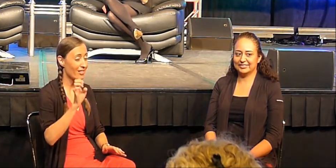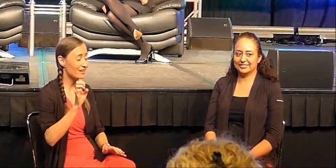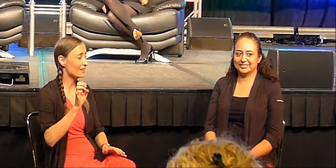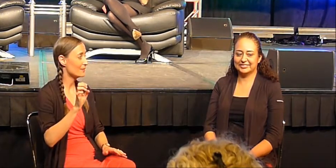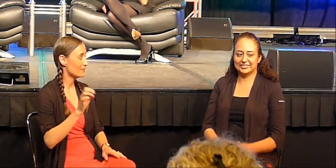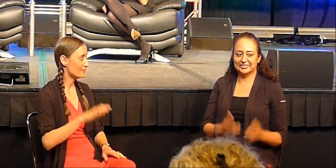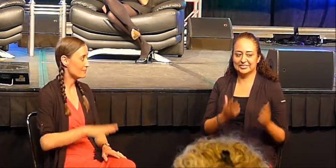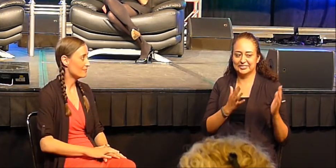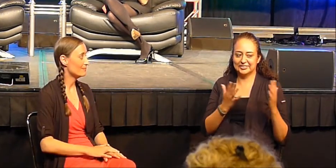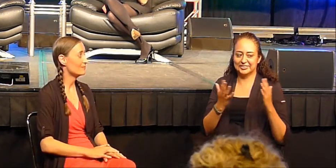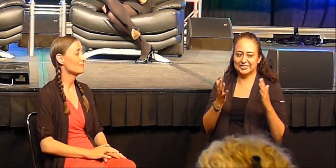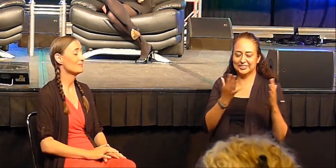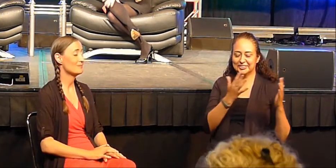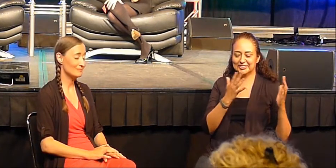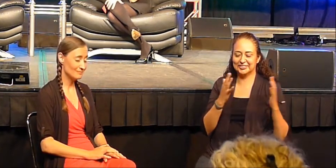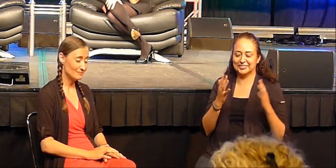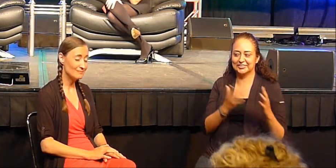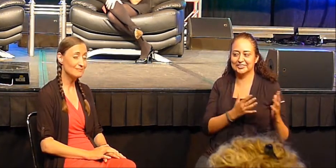Dave Chappelle